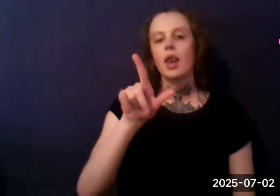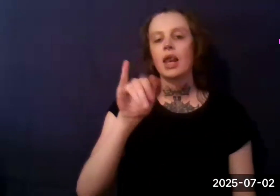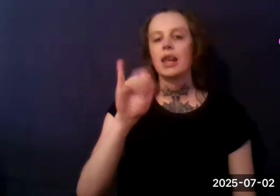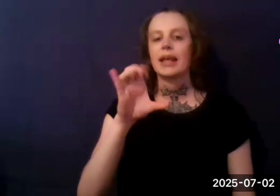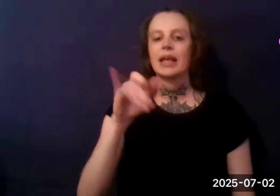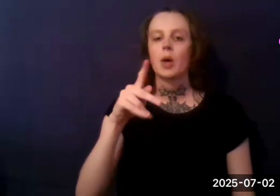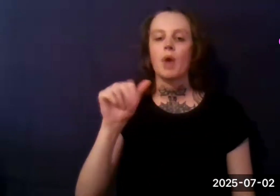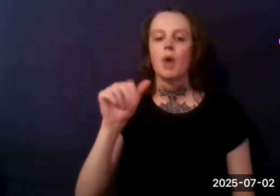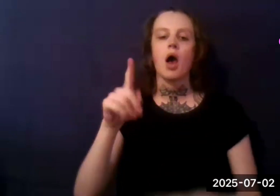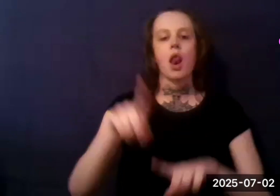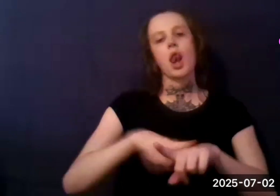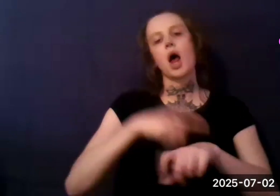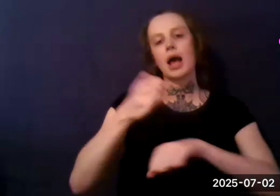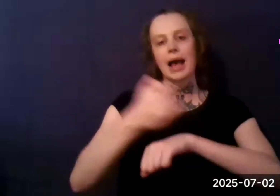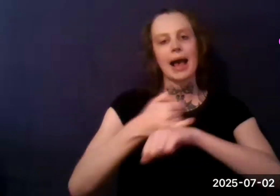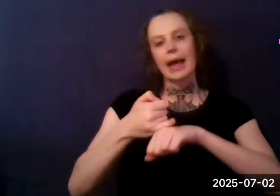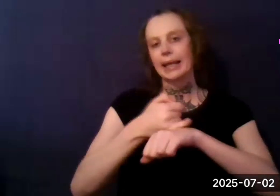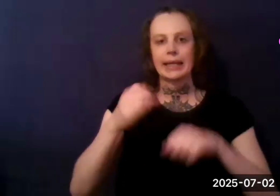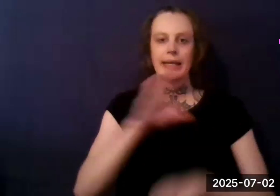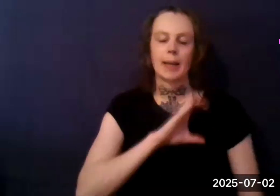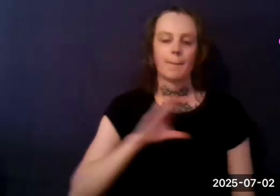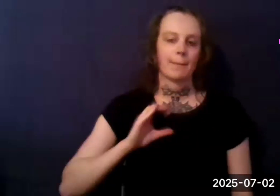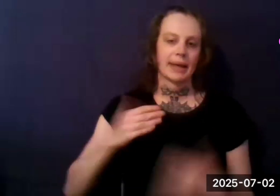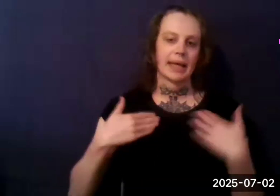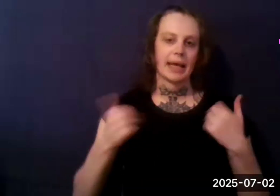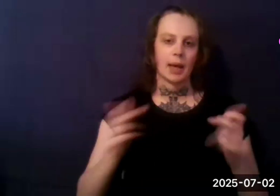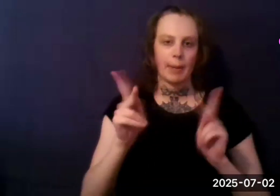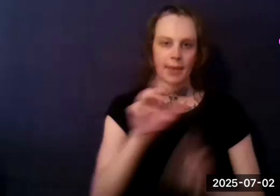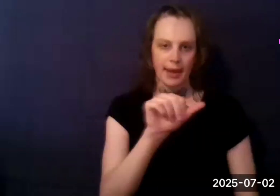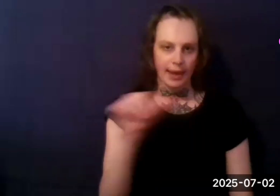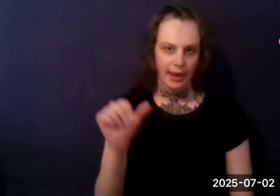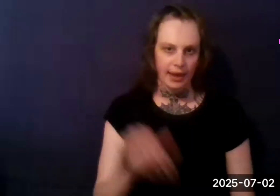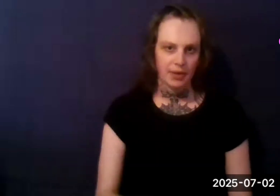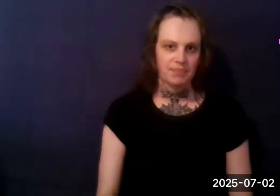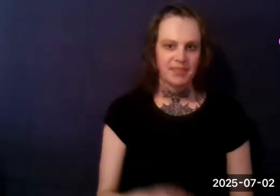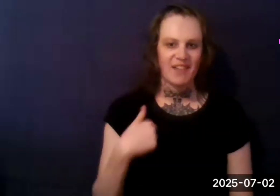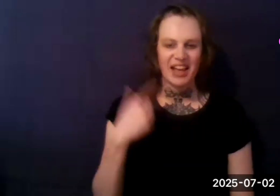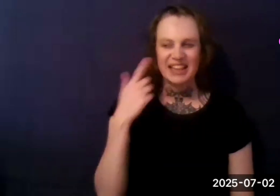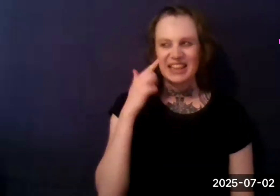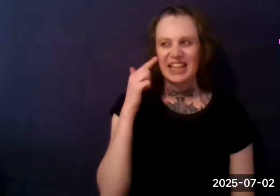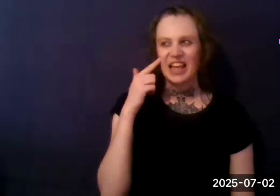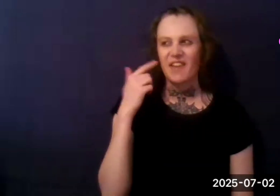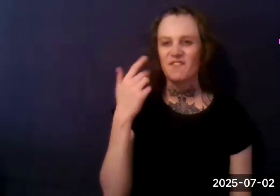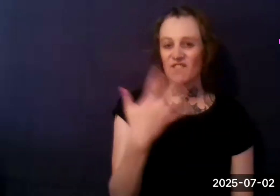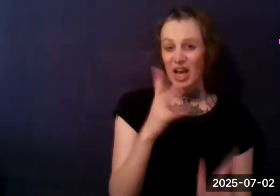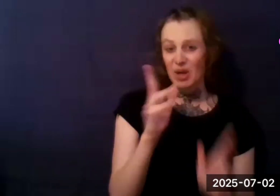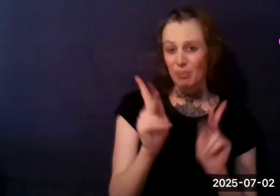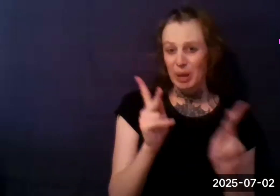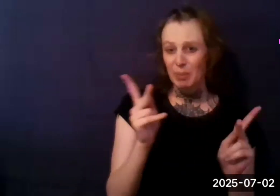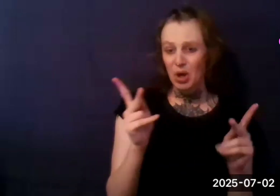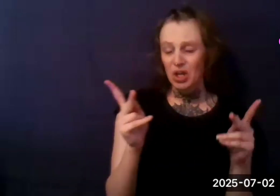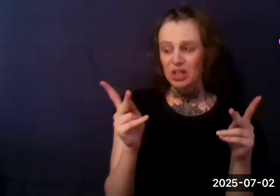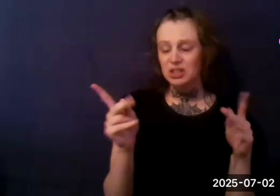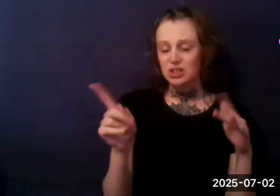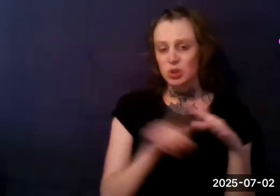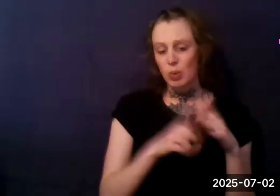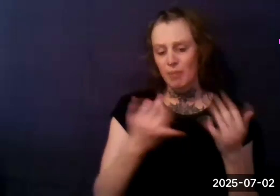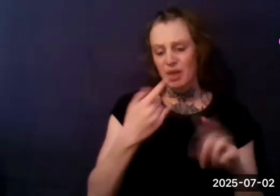in AA. You'll see plenty of us because we got, I think, a 5 Wednesday month, so it's gonna be awesome.